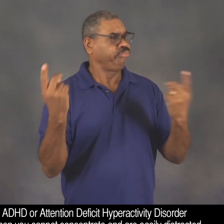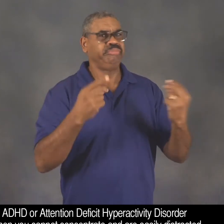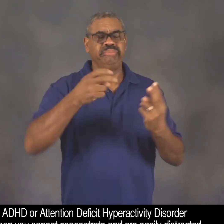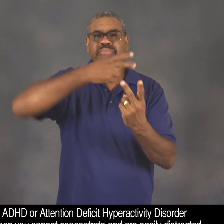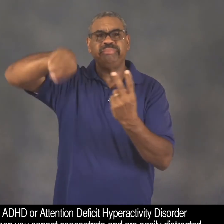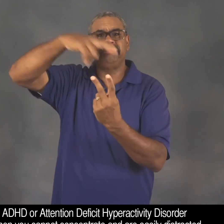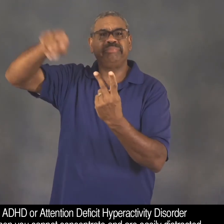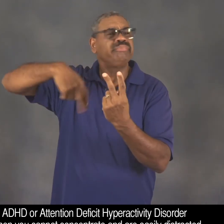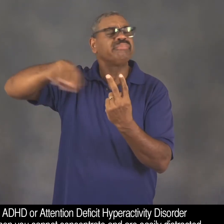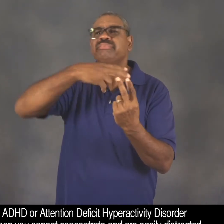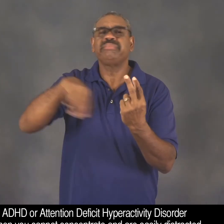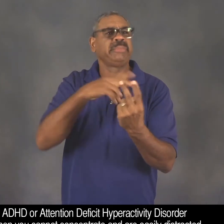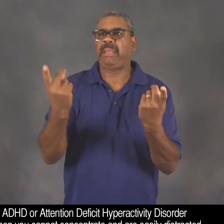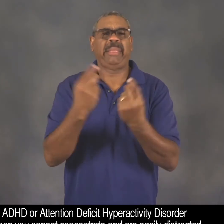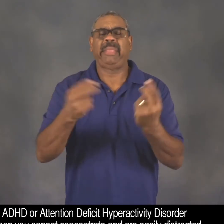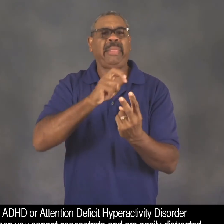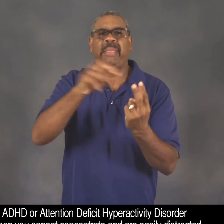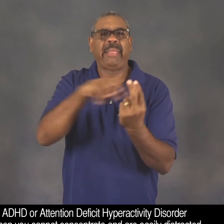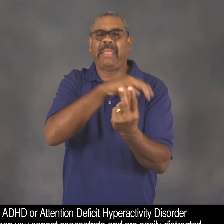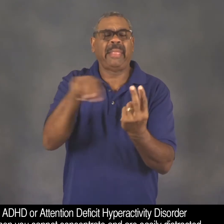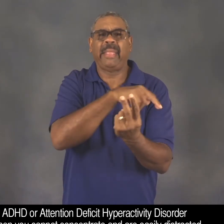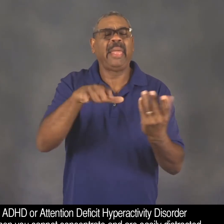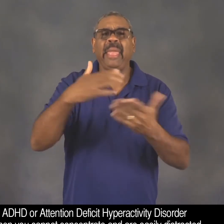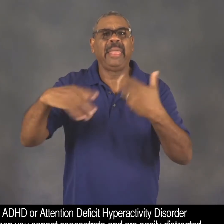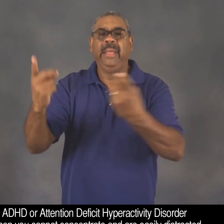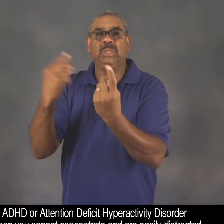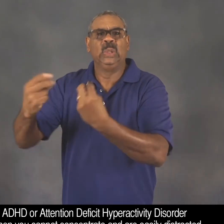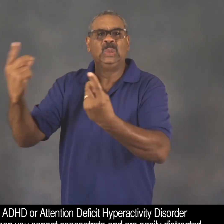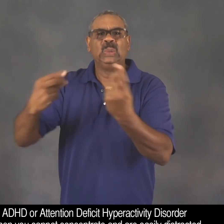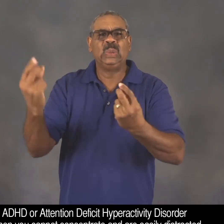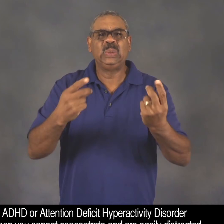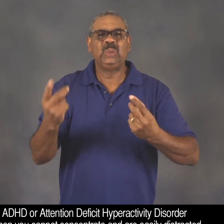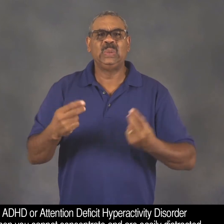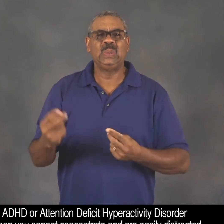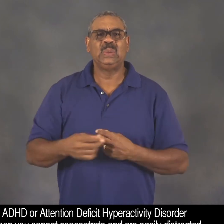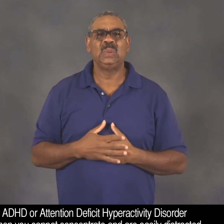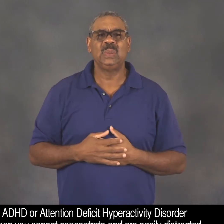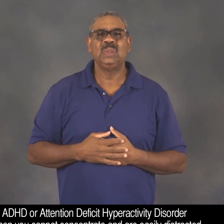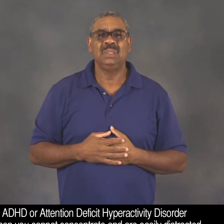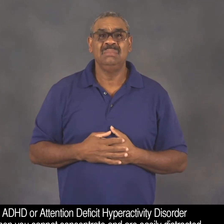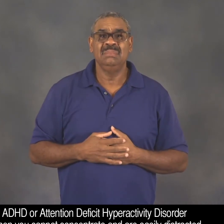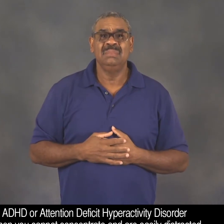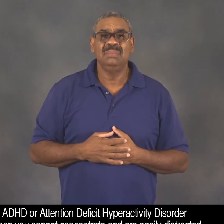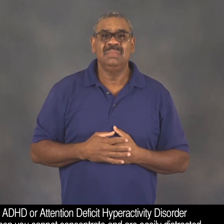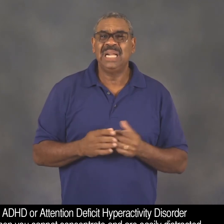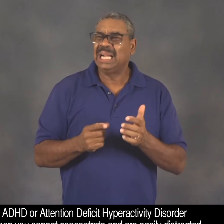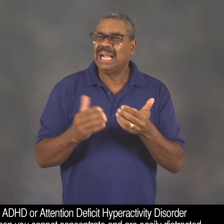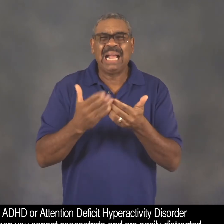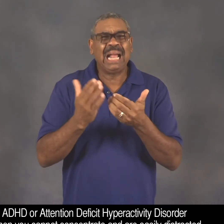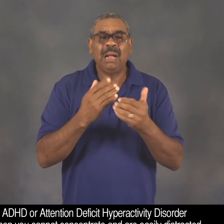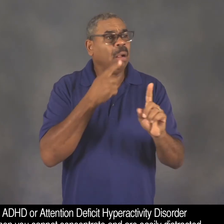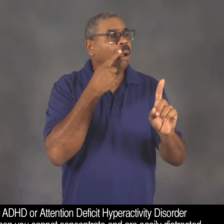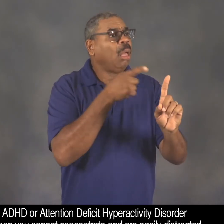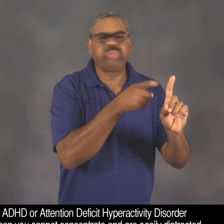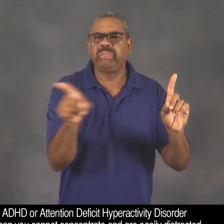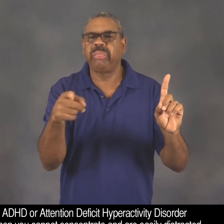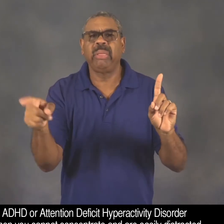ADHD, or Attention Deficit Hyperactivity Disorder, is when you cannot concentrate and are